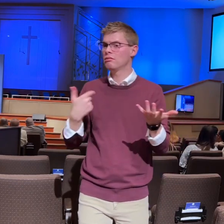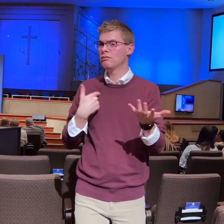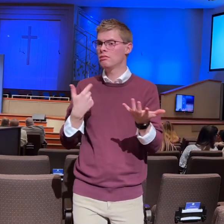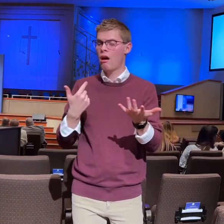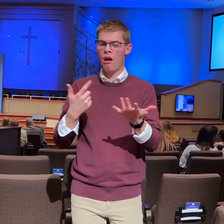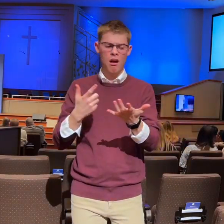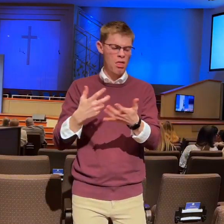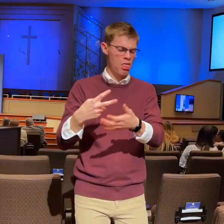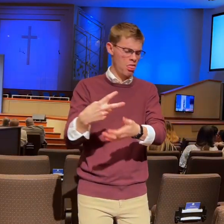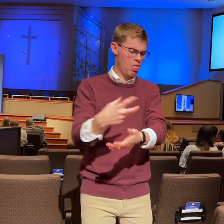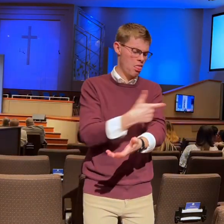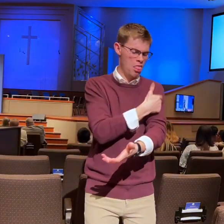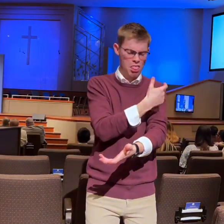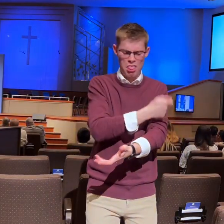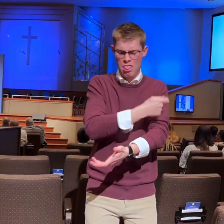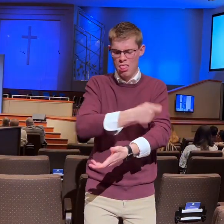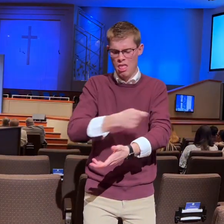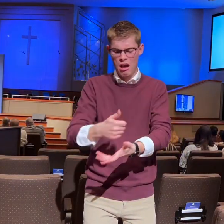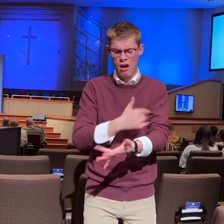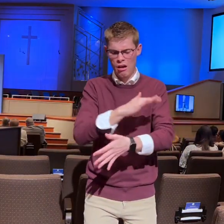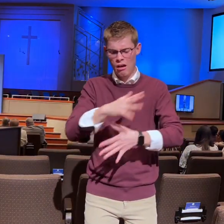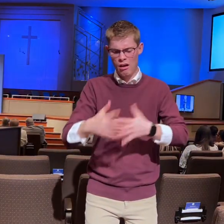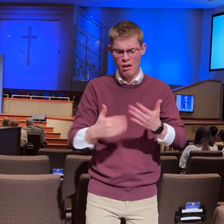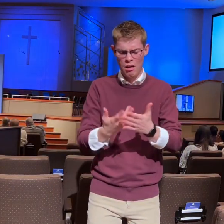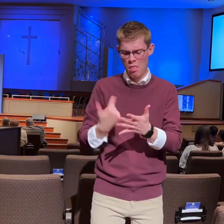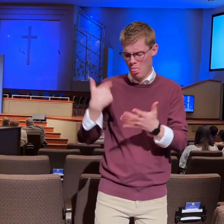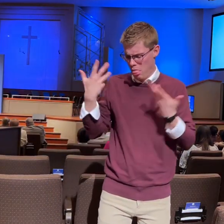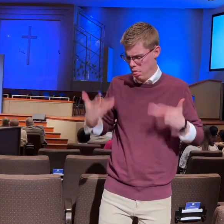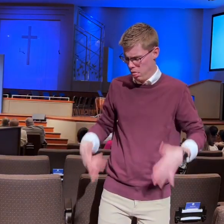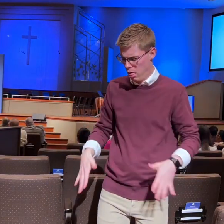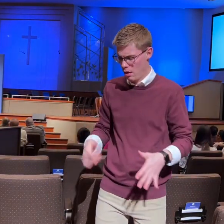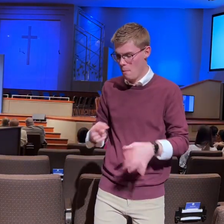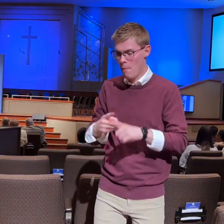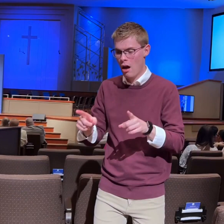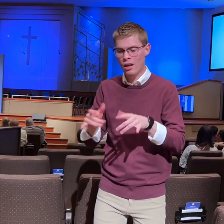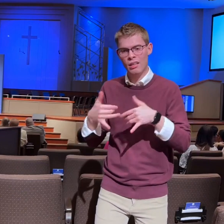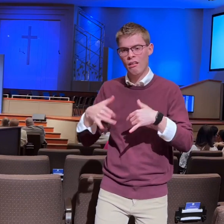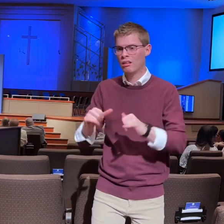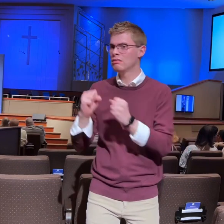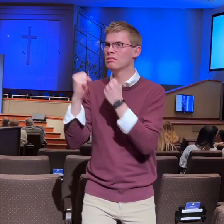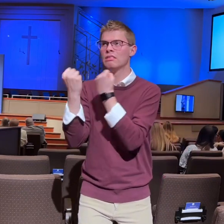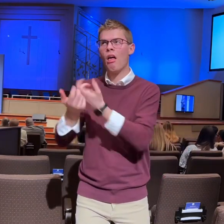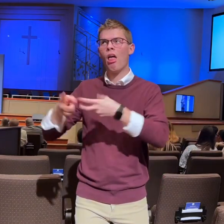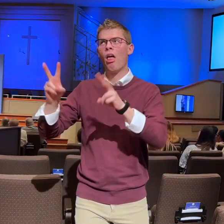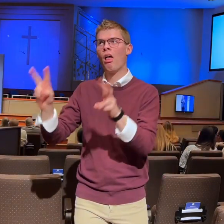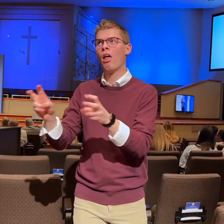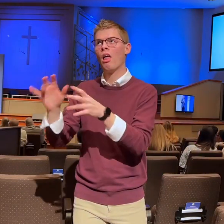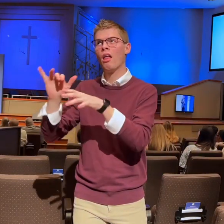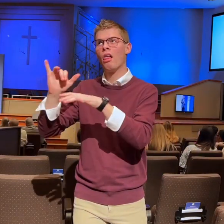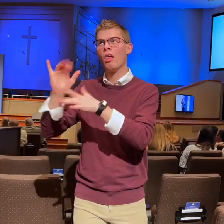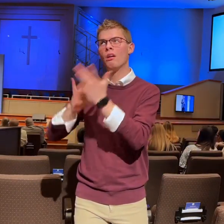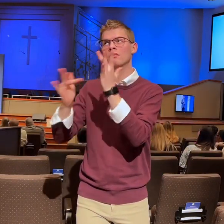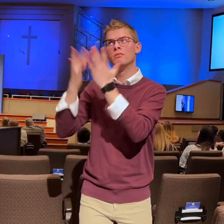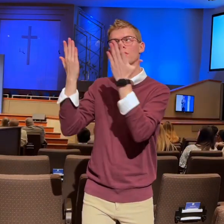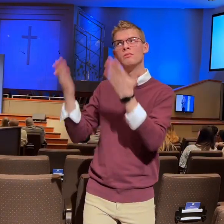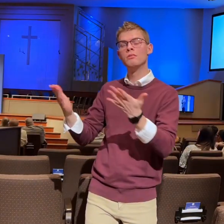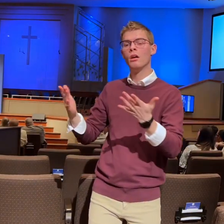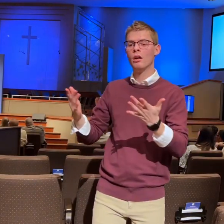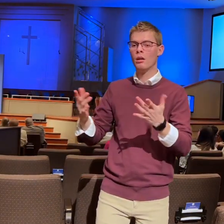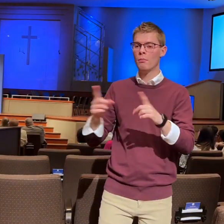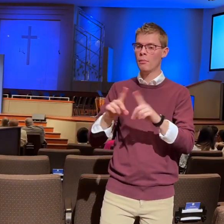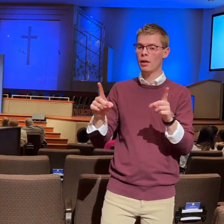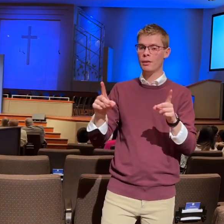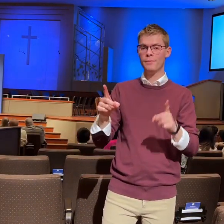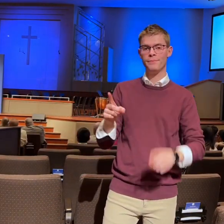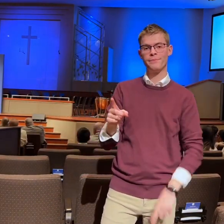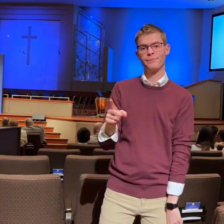tattooing their body, and we're not going to stand around and say, but they just still love Jesus so much. I hate to say it tonight, but the fact is that they are leaving